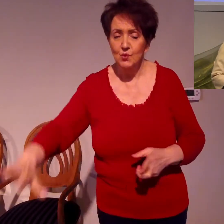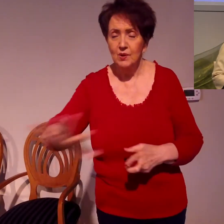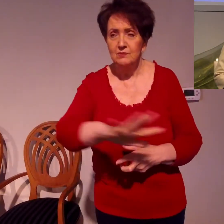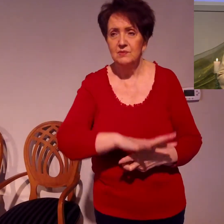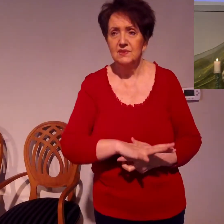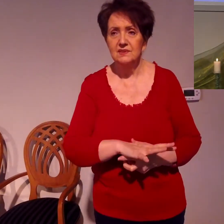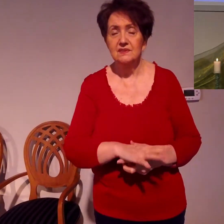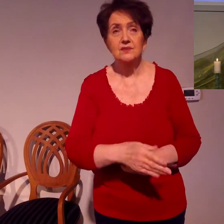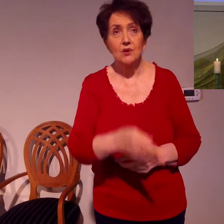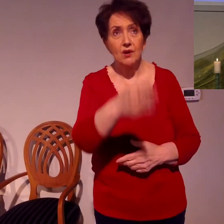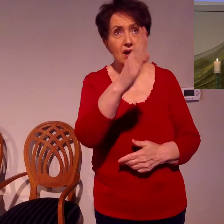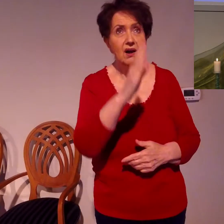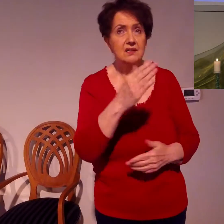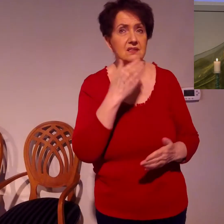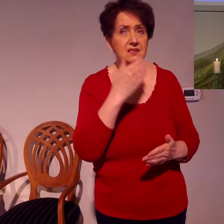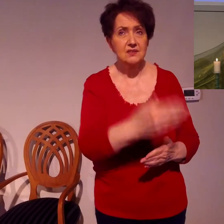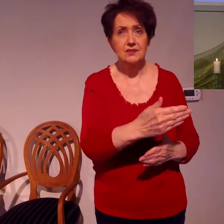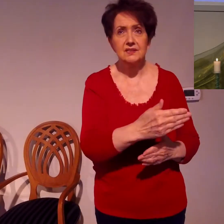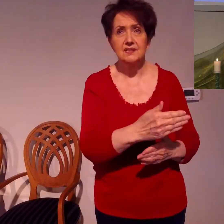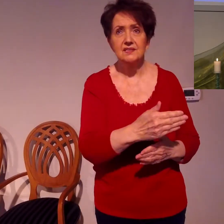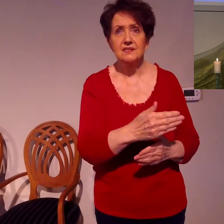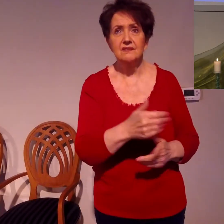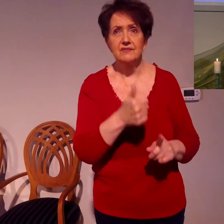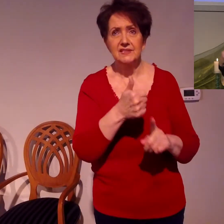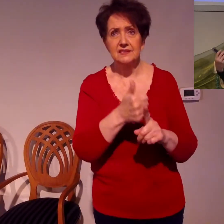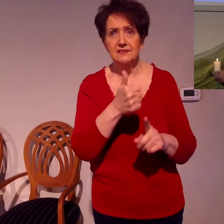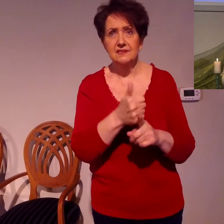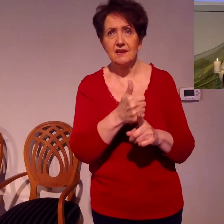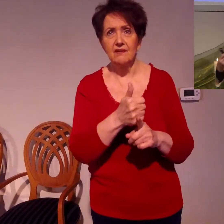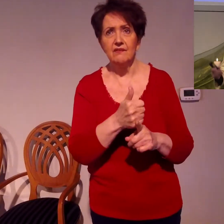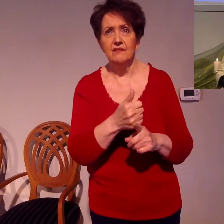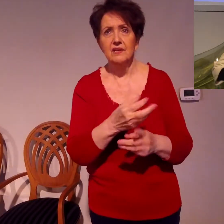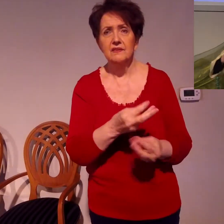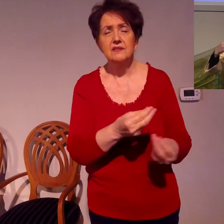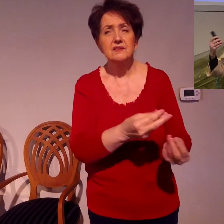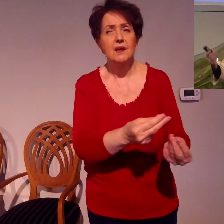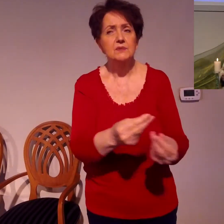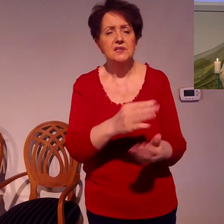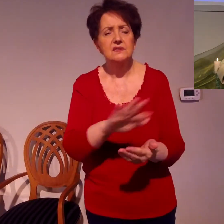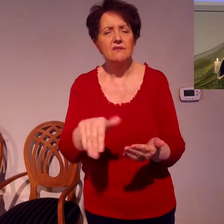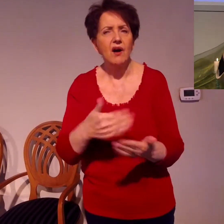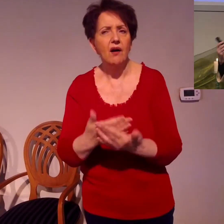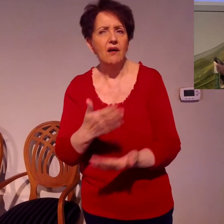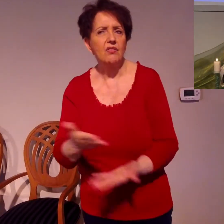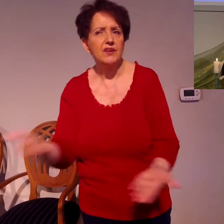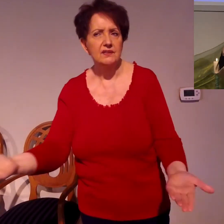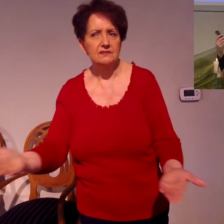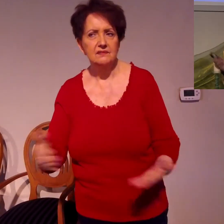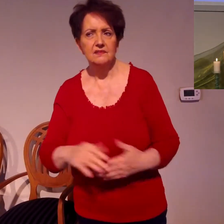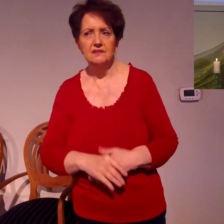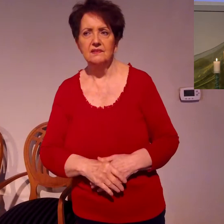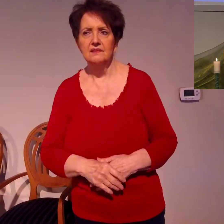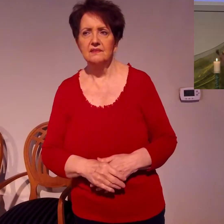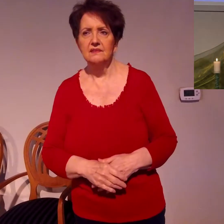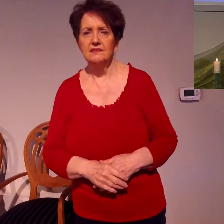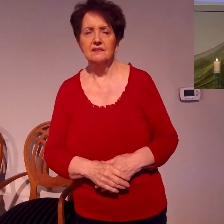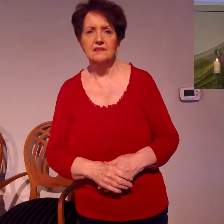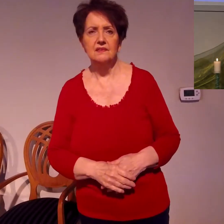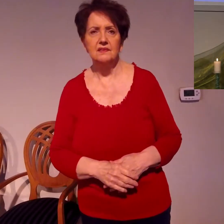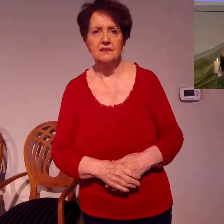So God is the goodness of itself. It's the substance of all things. And it's, again, it's not